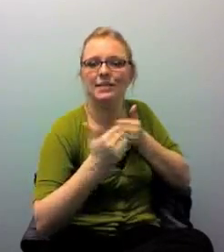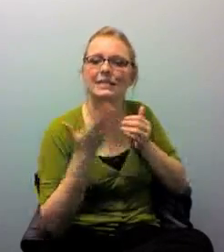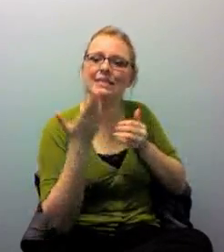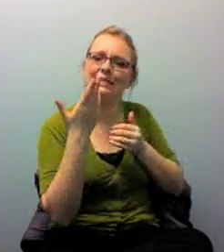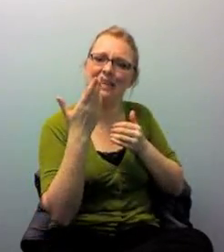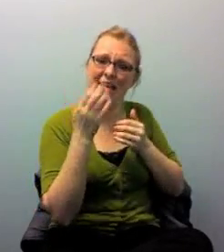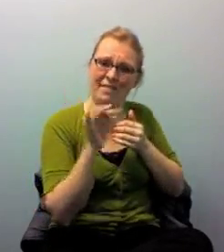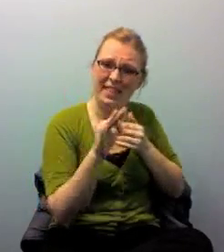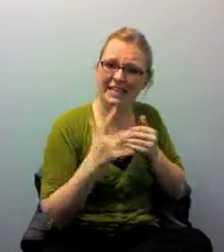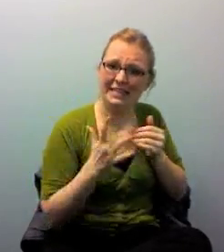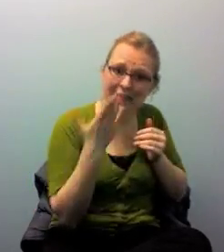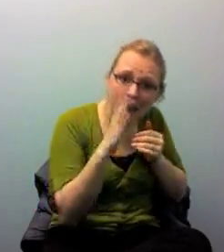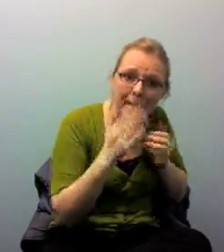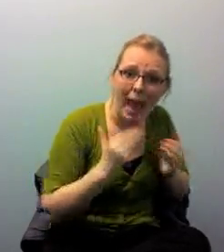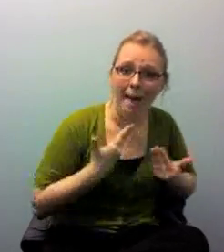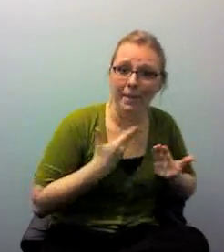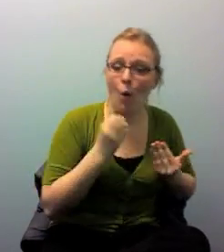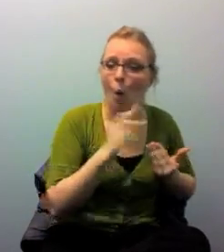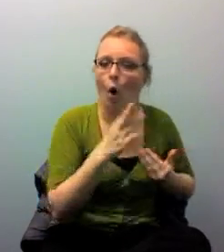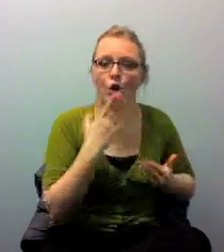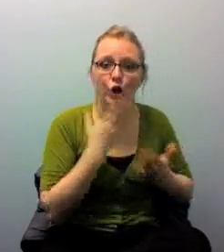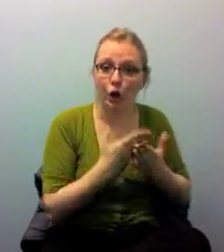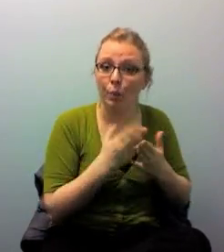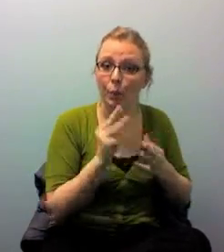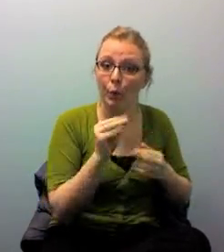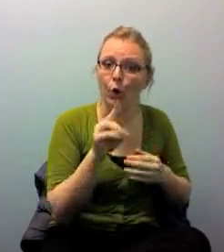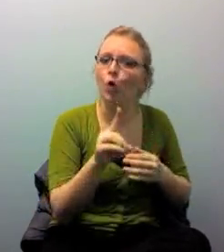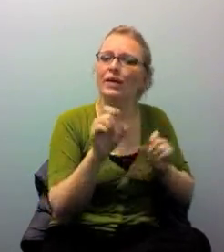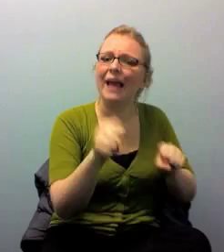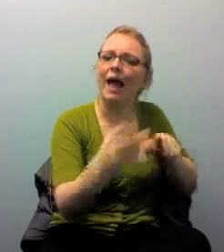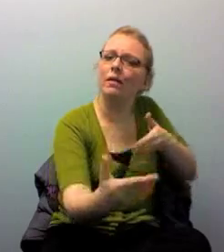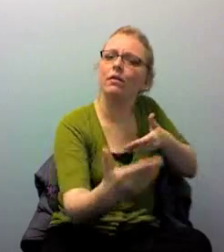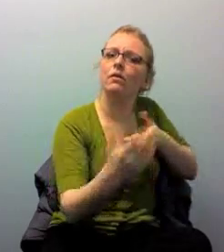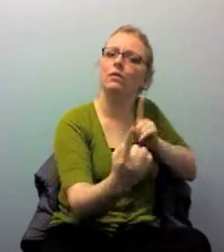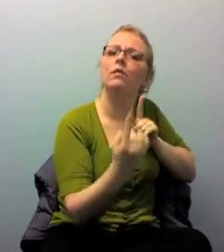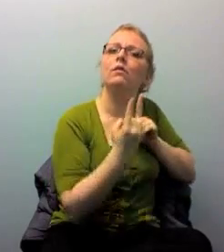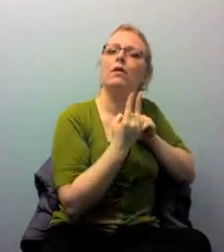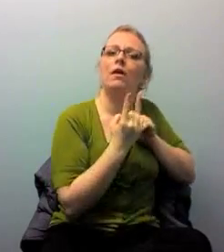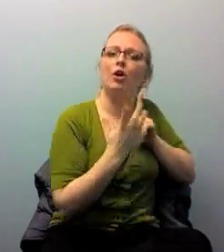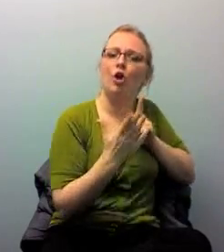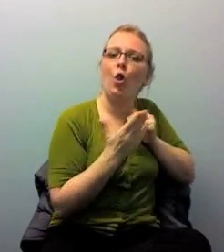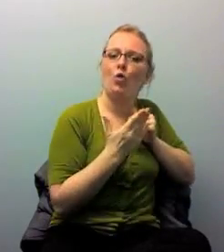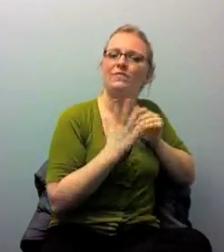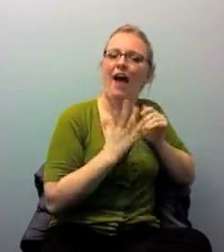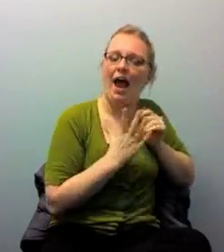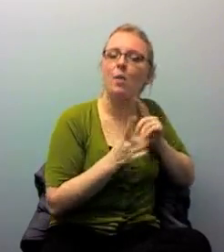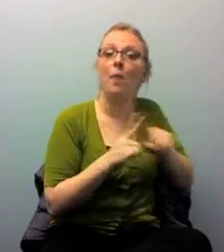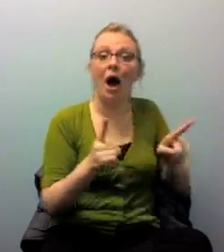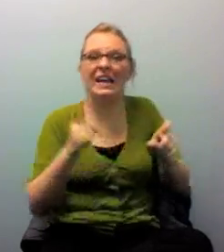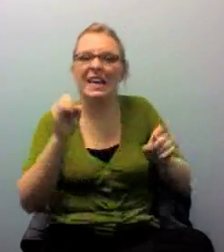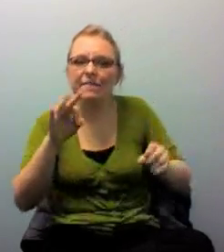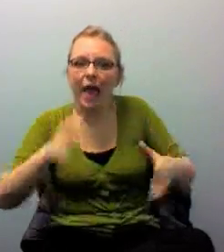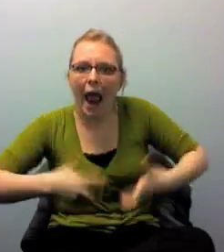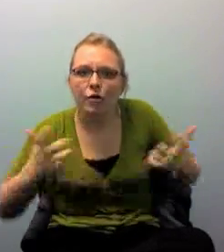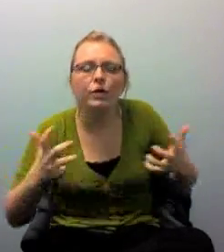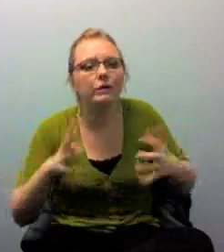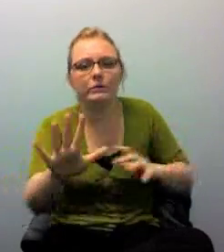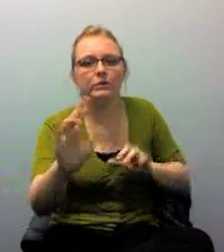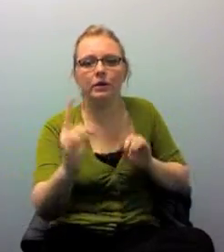mood, but they are not willing to let an angry person come too close. After this exercise, point out that most